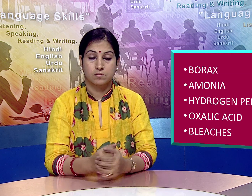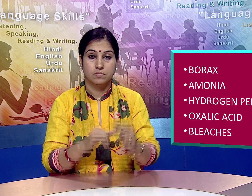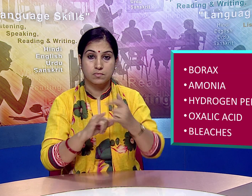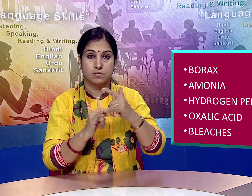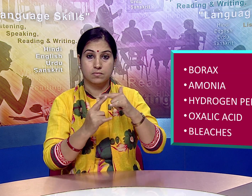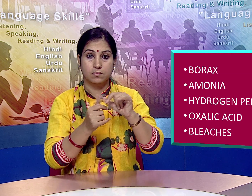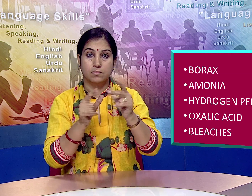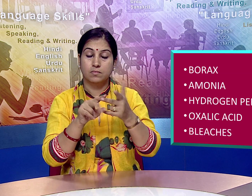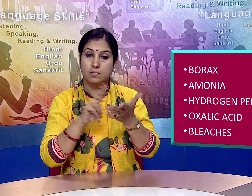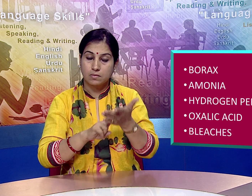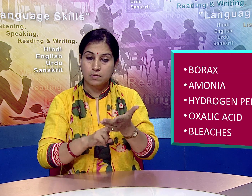stain removing agent